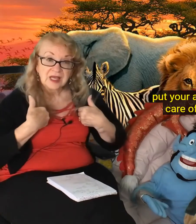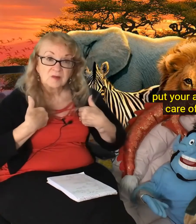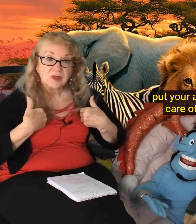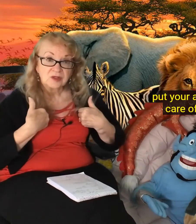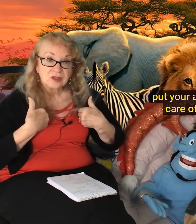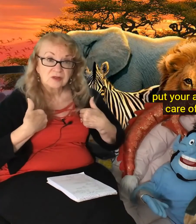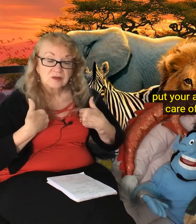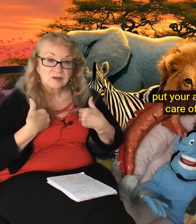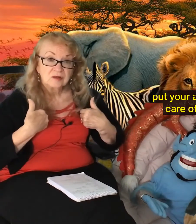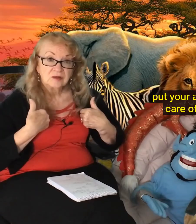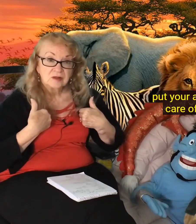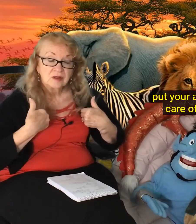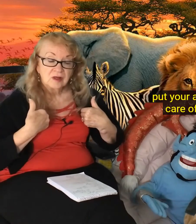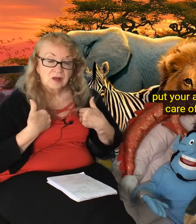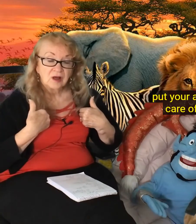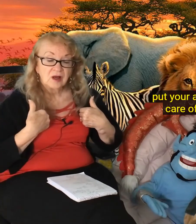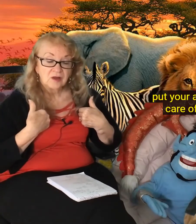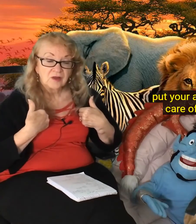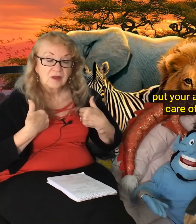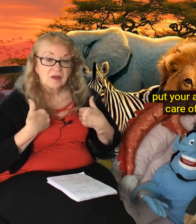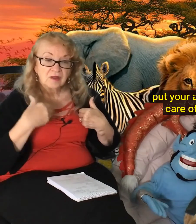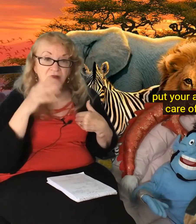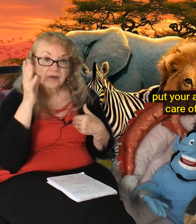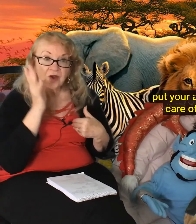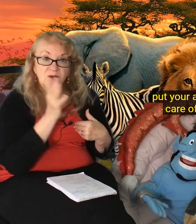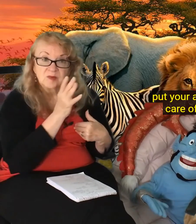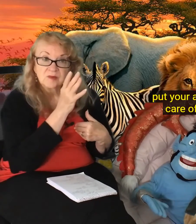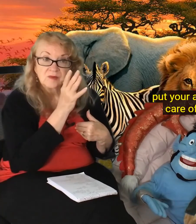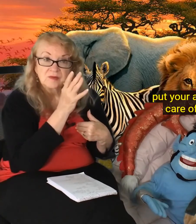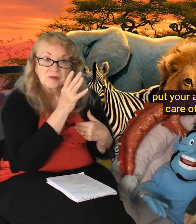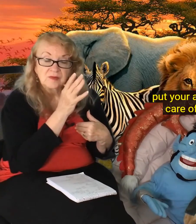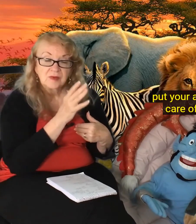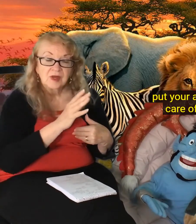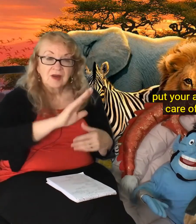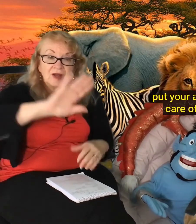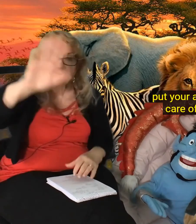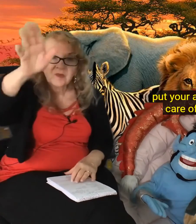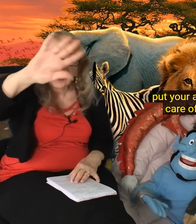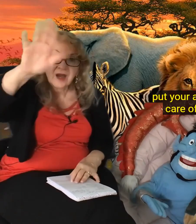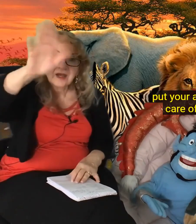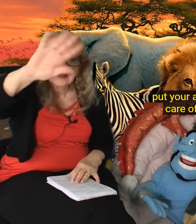animals on the farm. All right, bye.